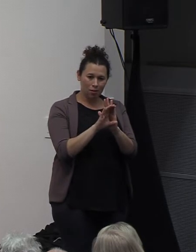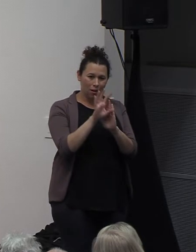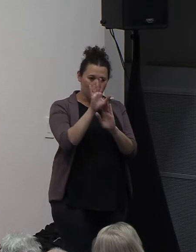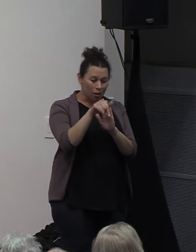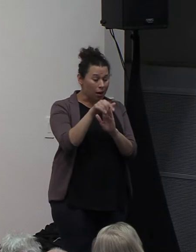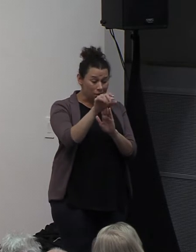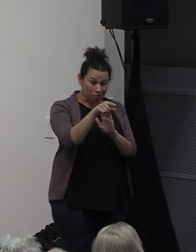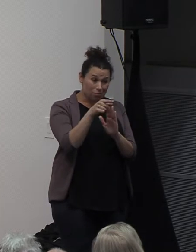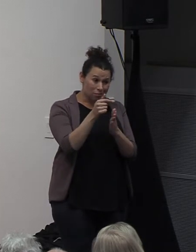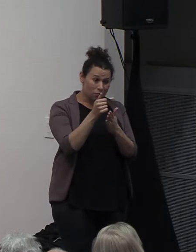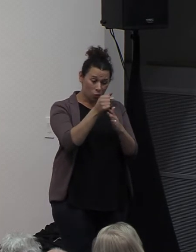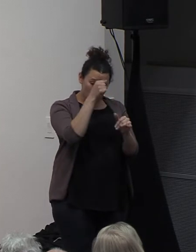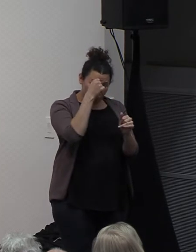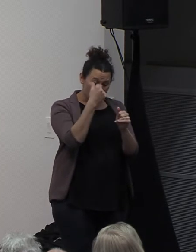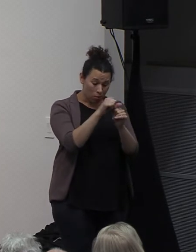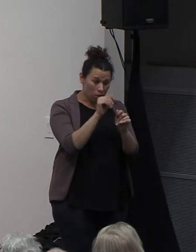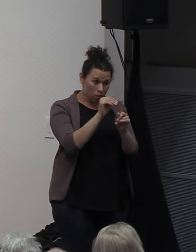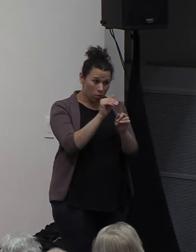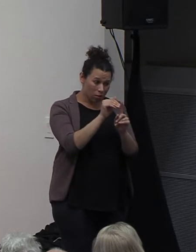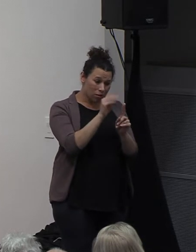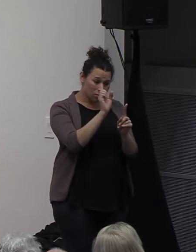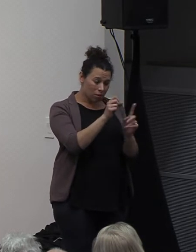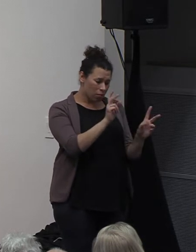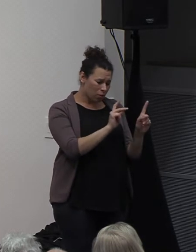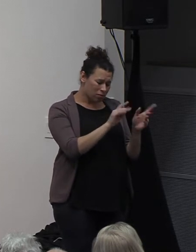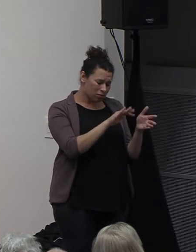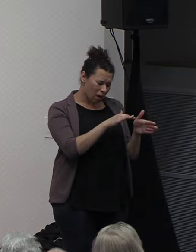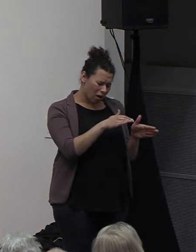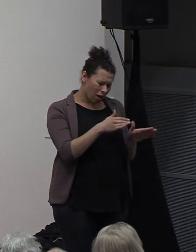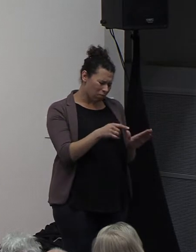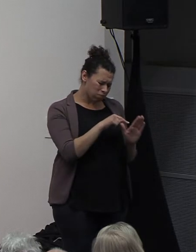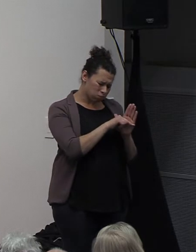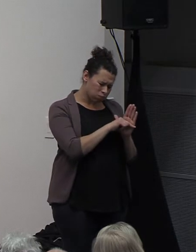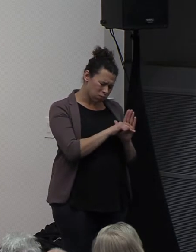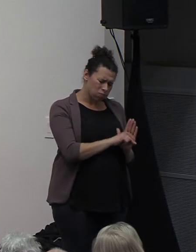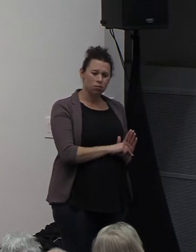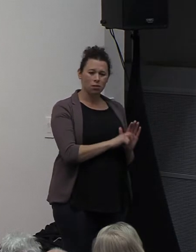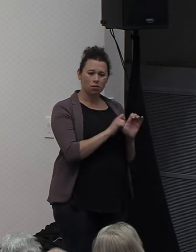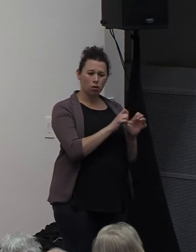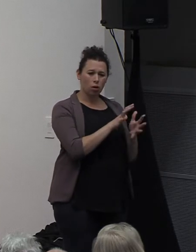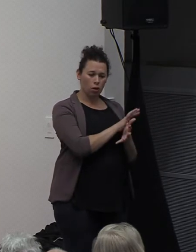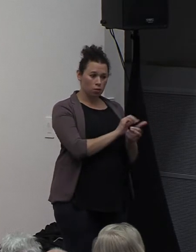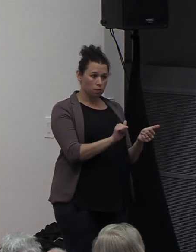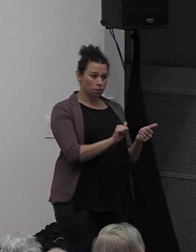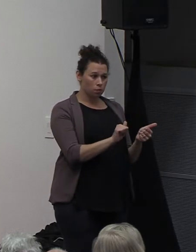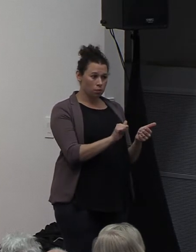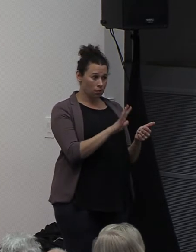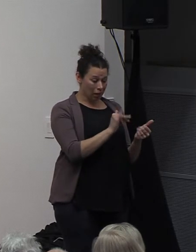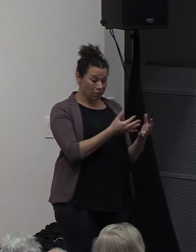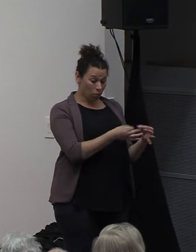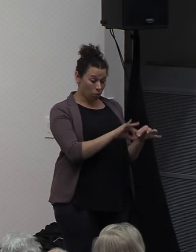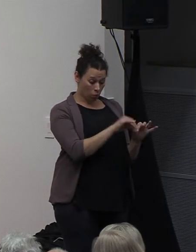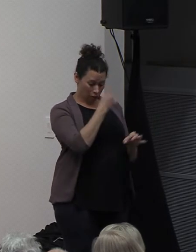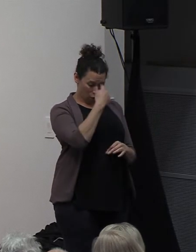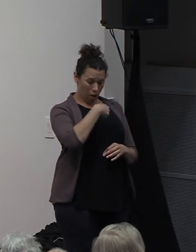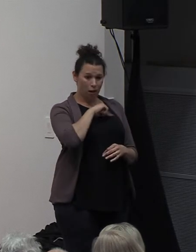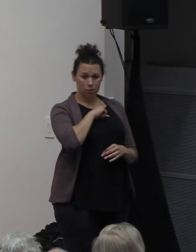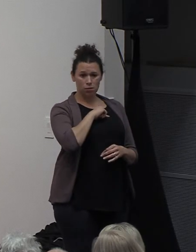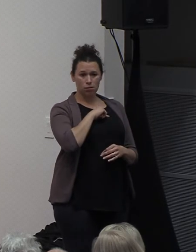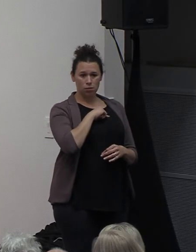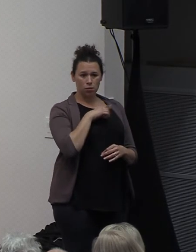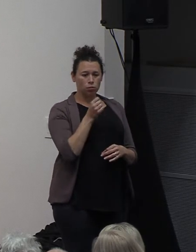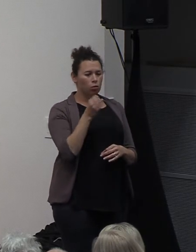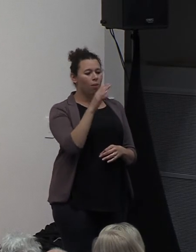of those who were killed during the Holocaust, are an integral part of our experience of lest we